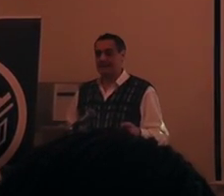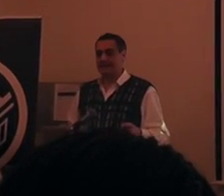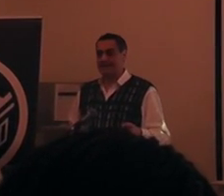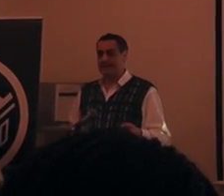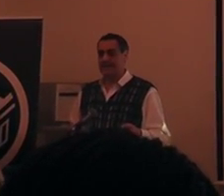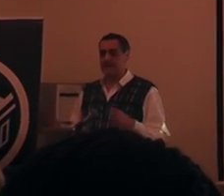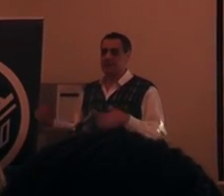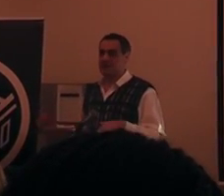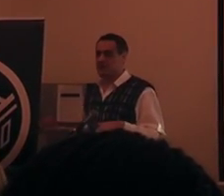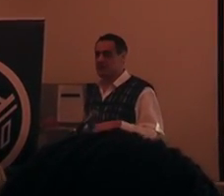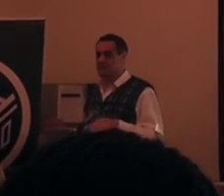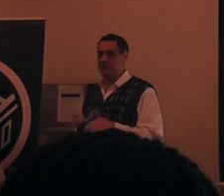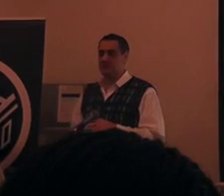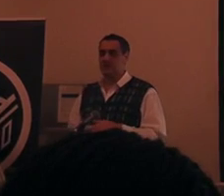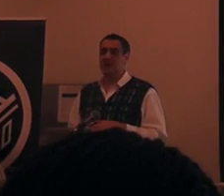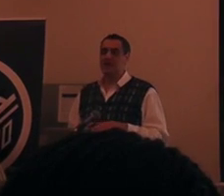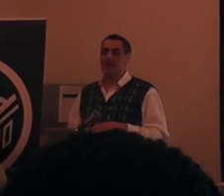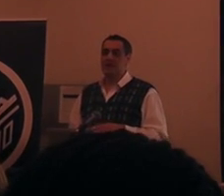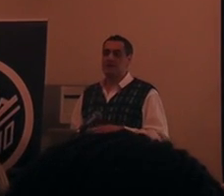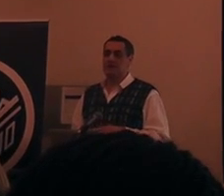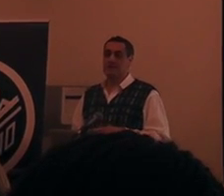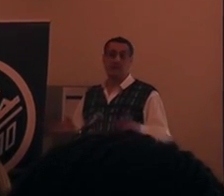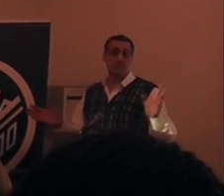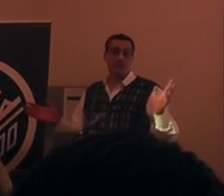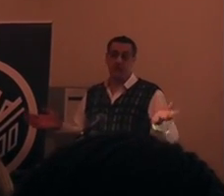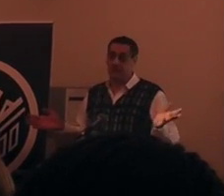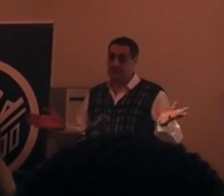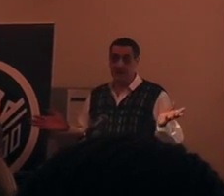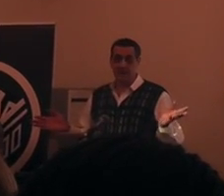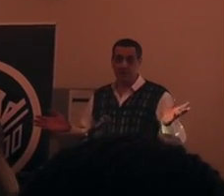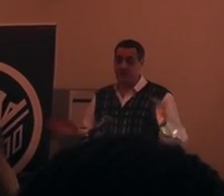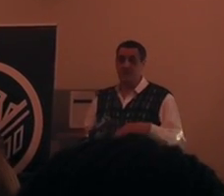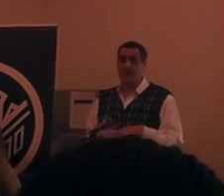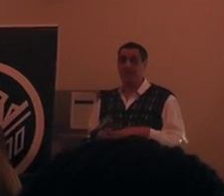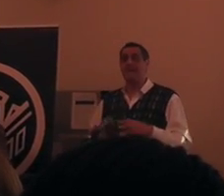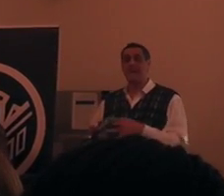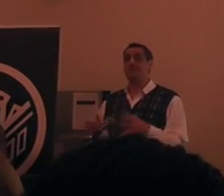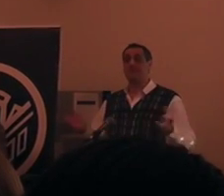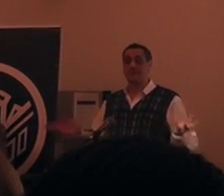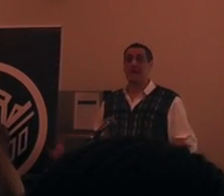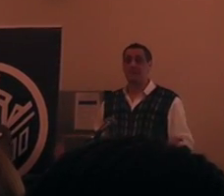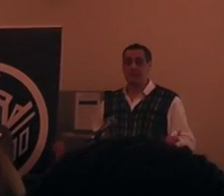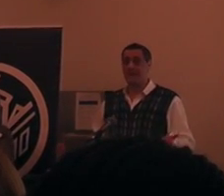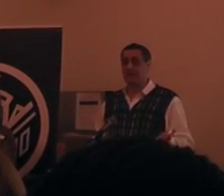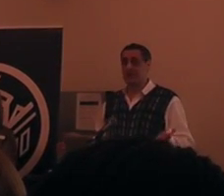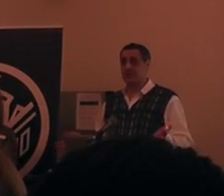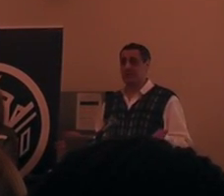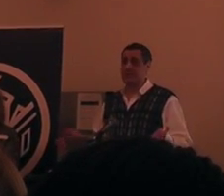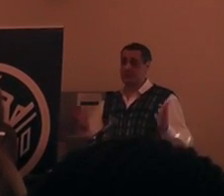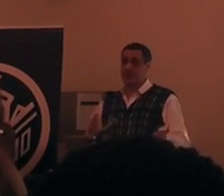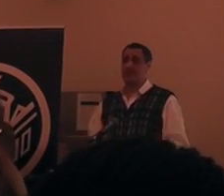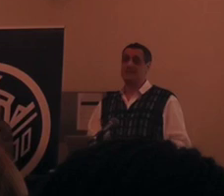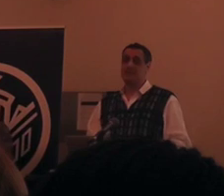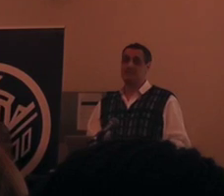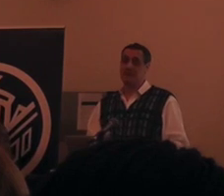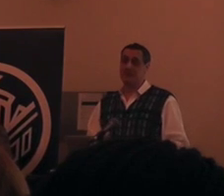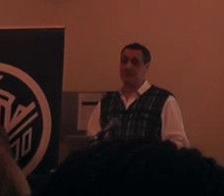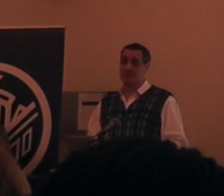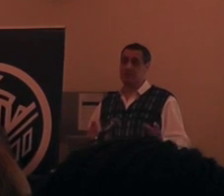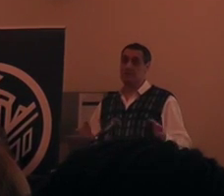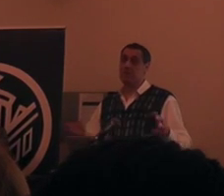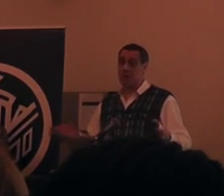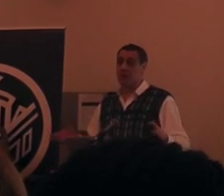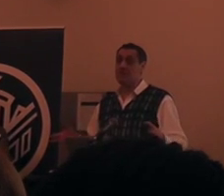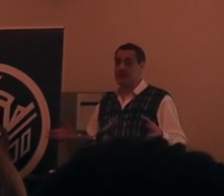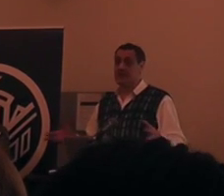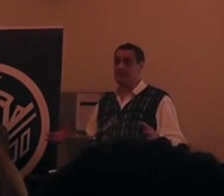me and the Swedish foreign minister. You can send bullets to my uncle. You may be able to stop the messenger, but you can't stop the message.